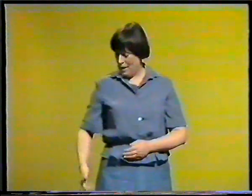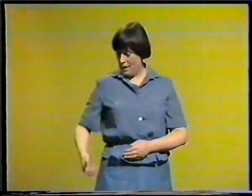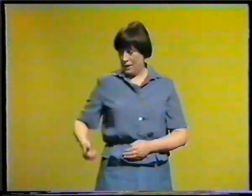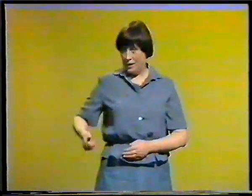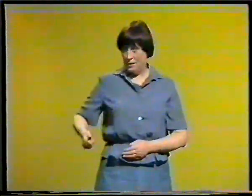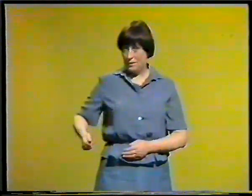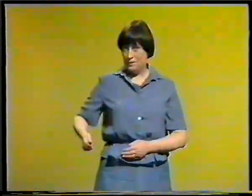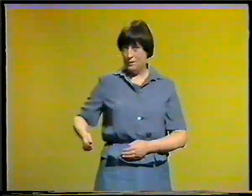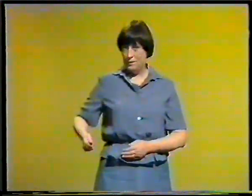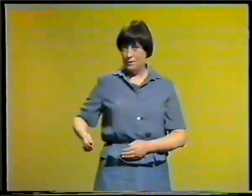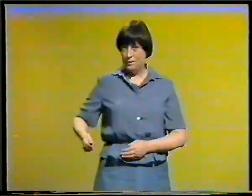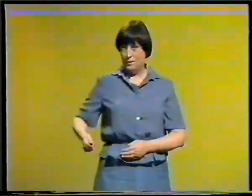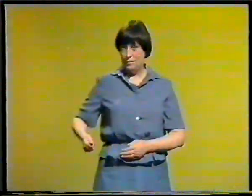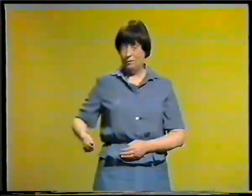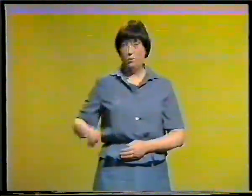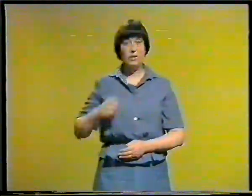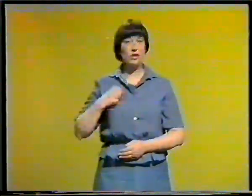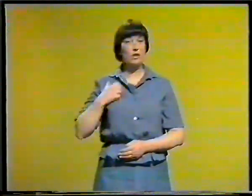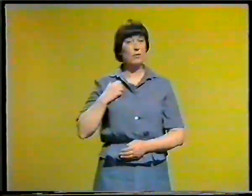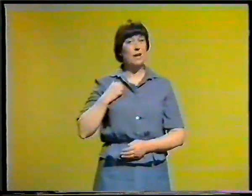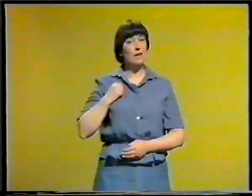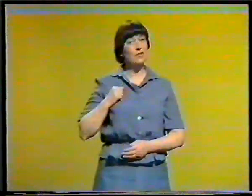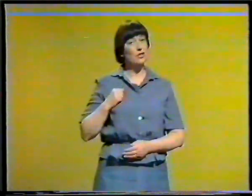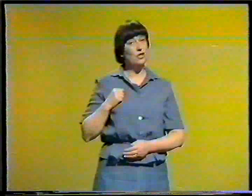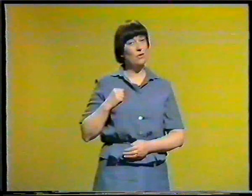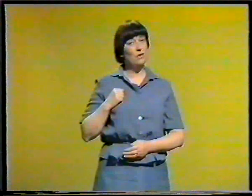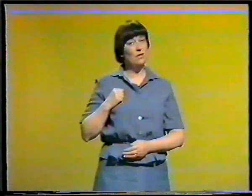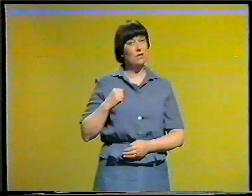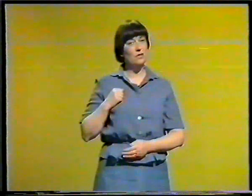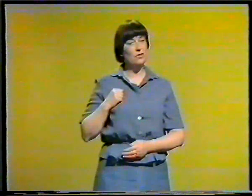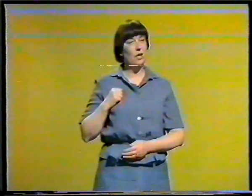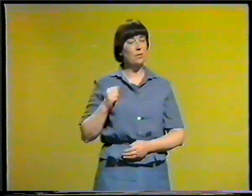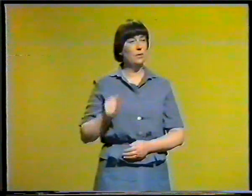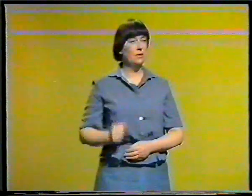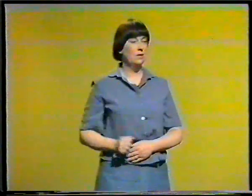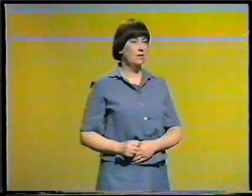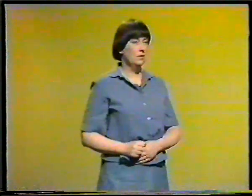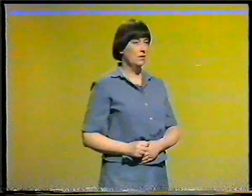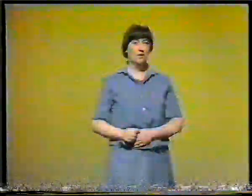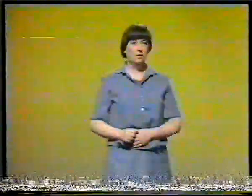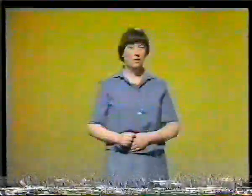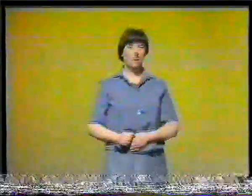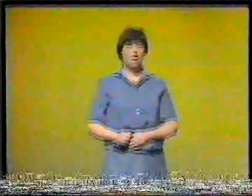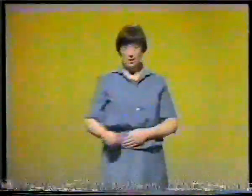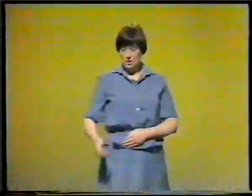Bag. Or if it's a shoulder bag, then just show the strap.